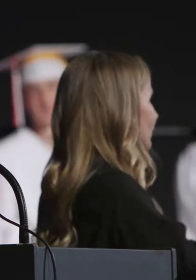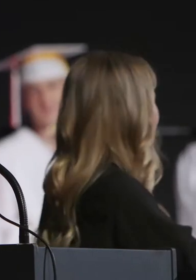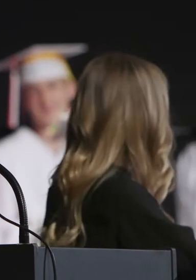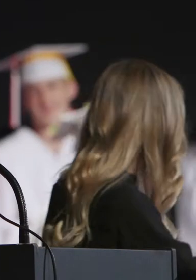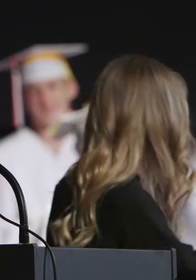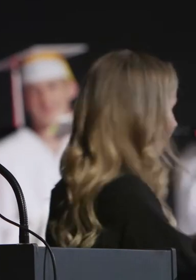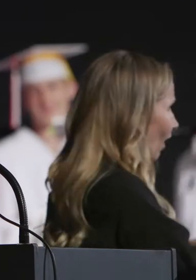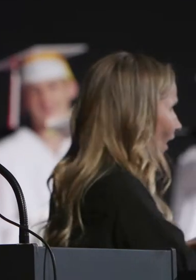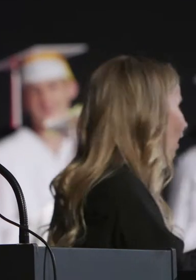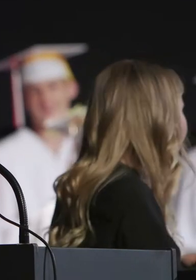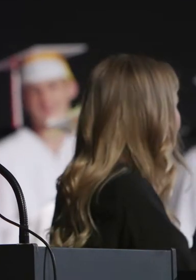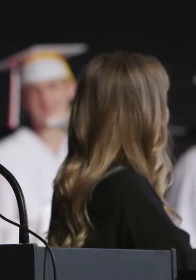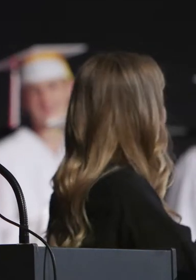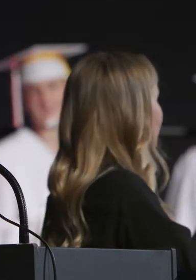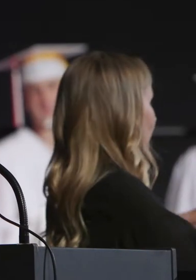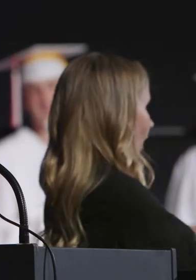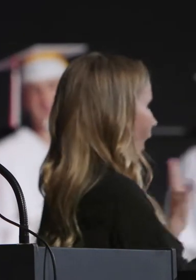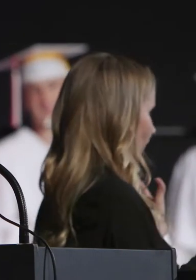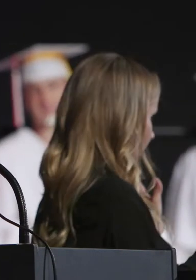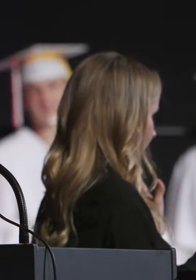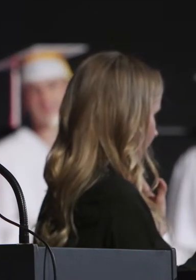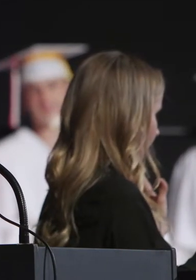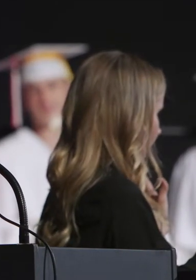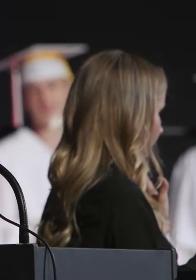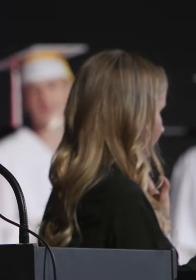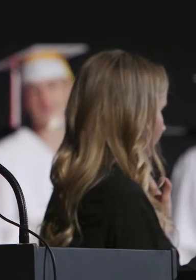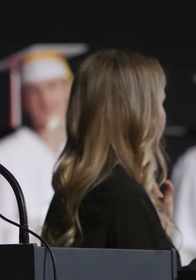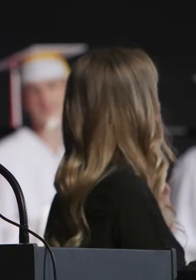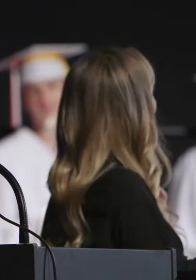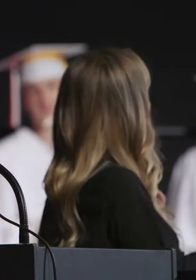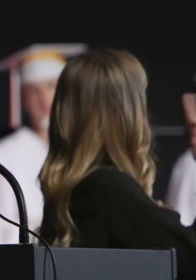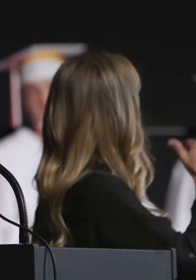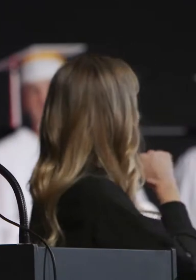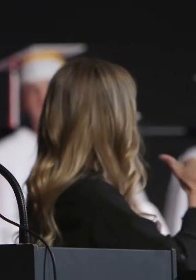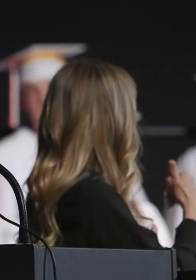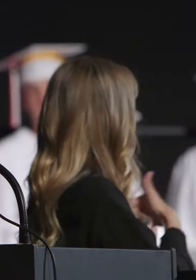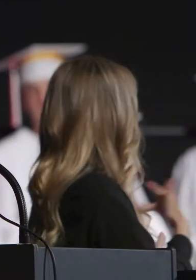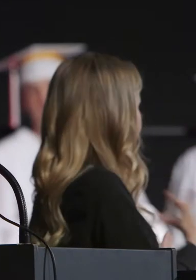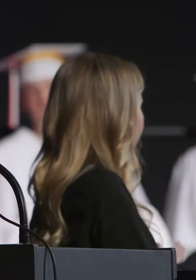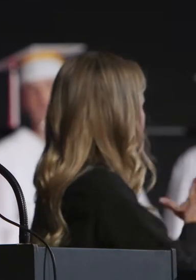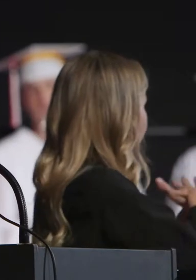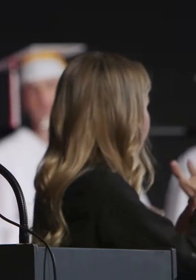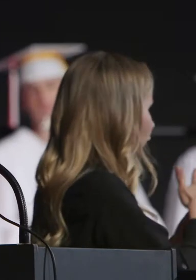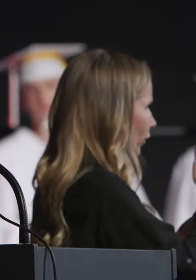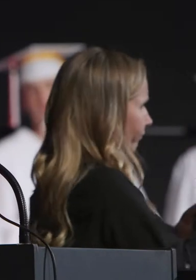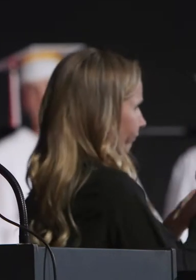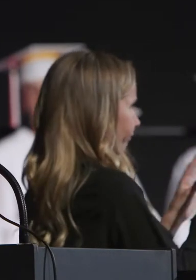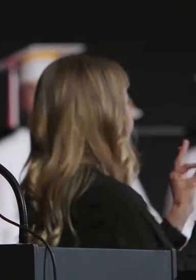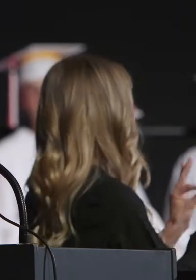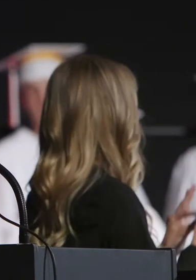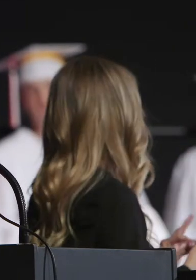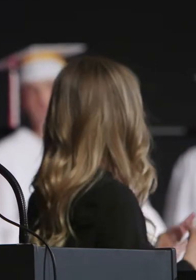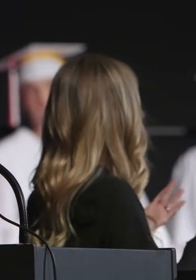in such a speech is obvious. What injustice can a typical privileged high school senior speak to? What worldly insight can a senior